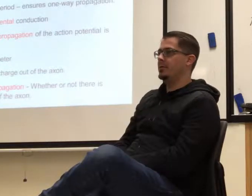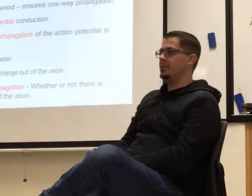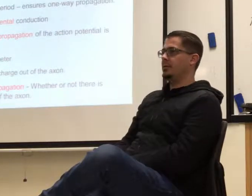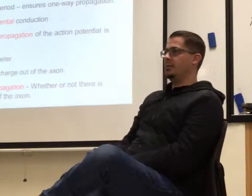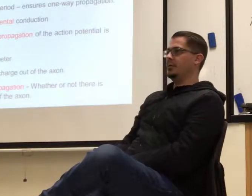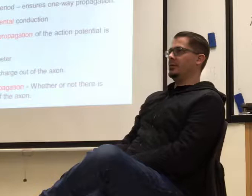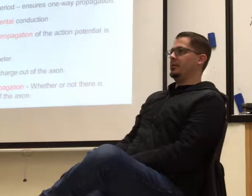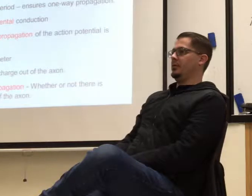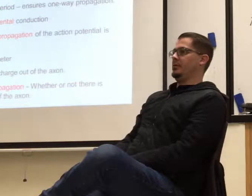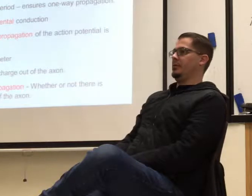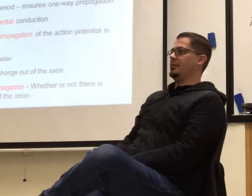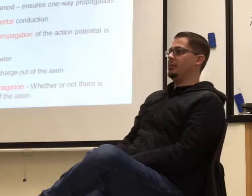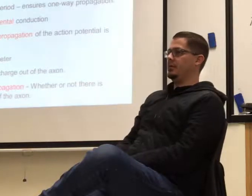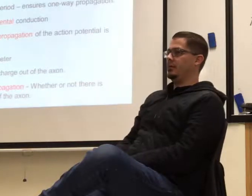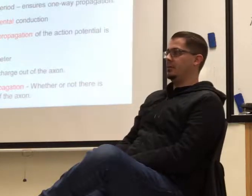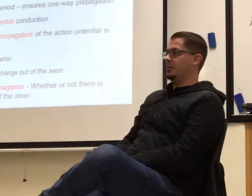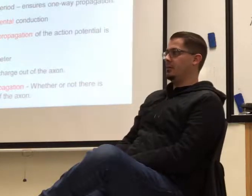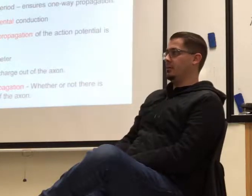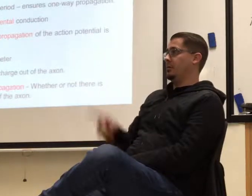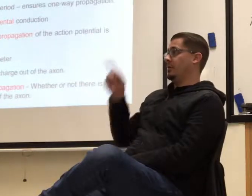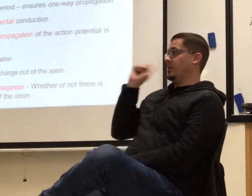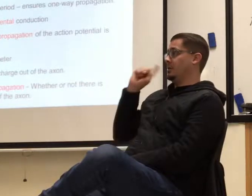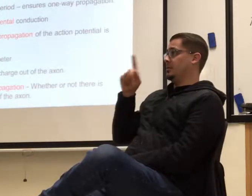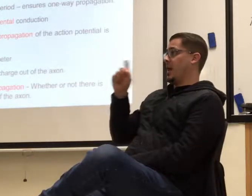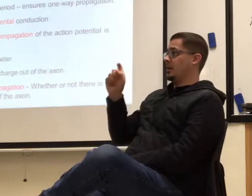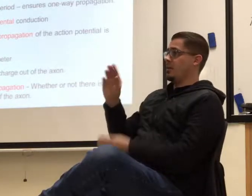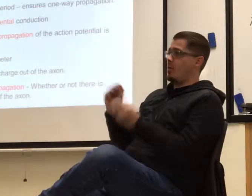Let's say x is longer.